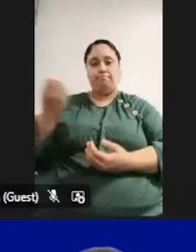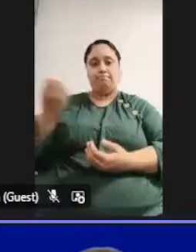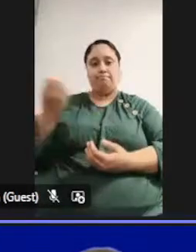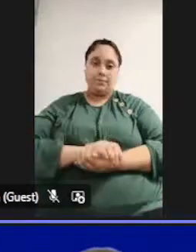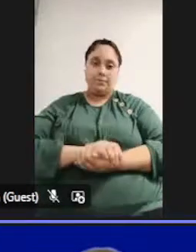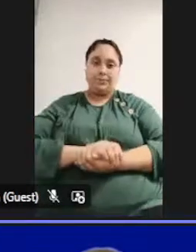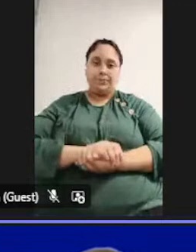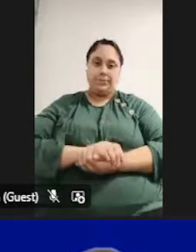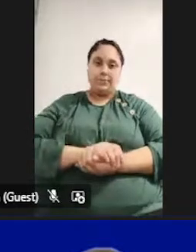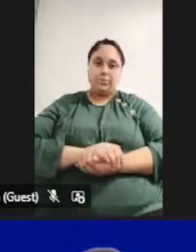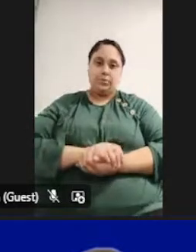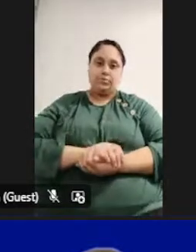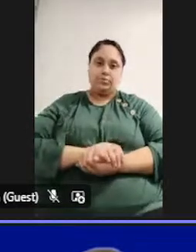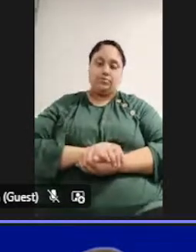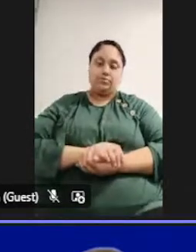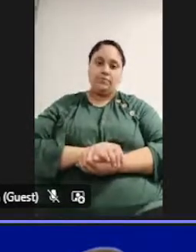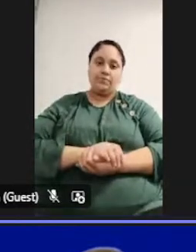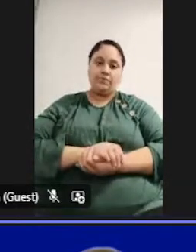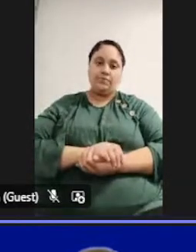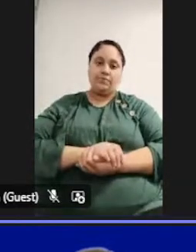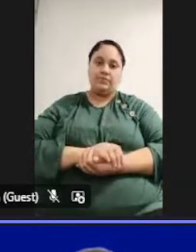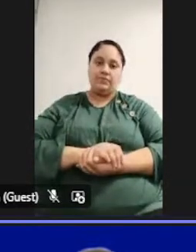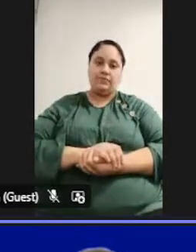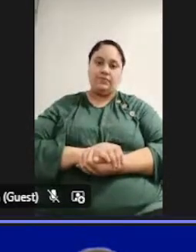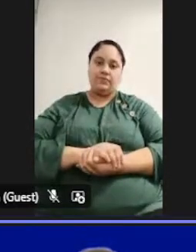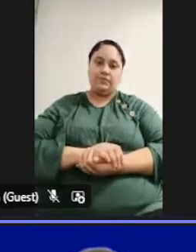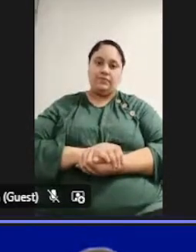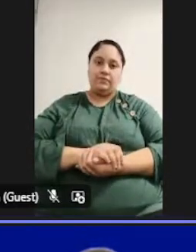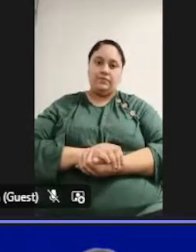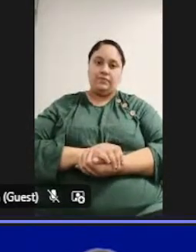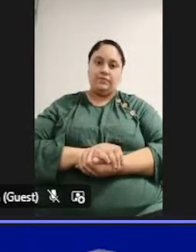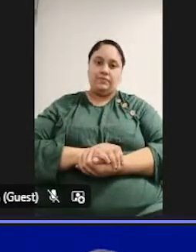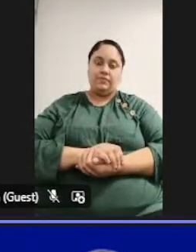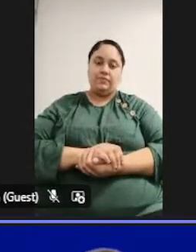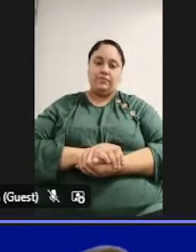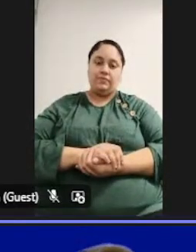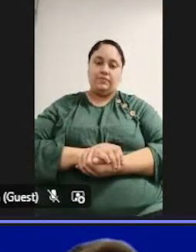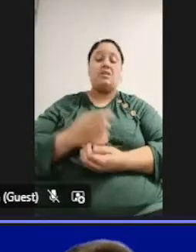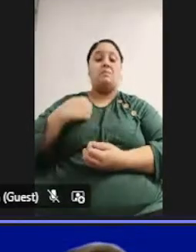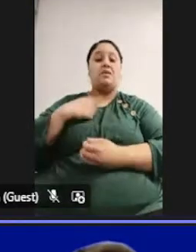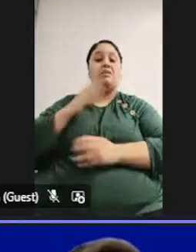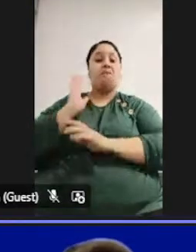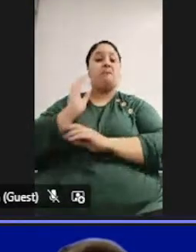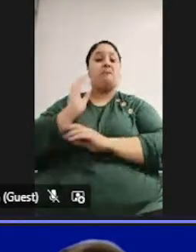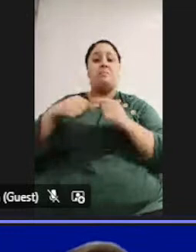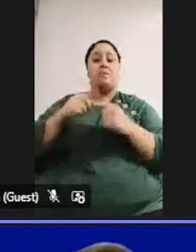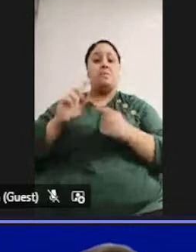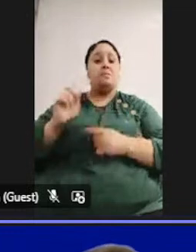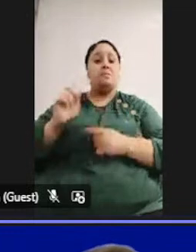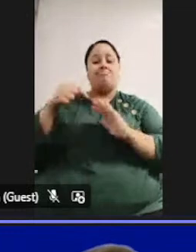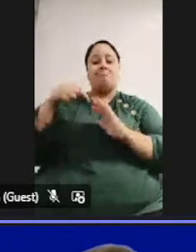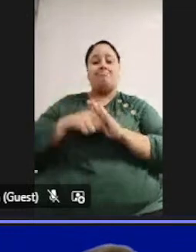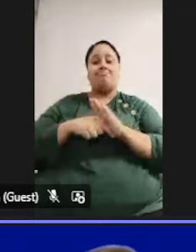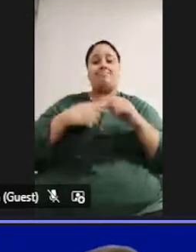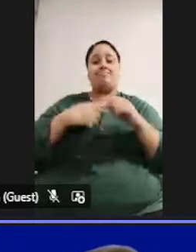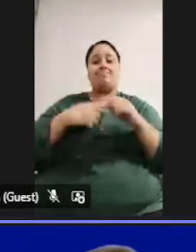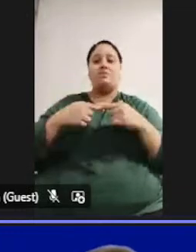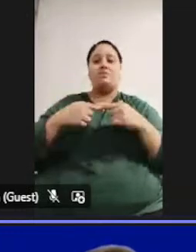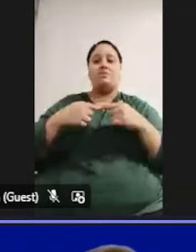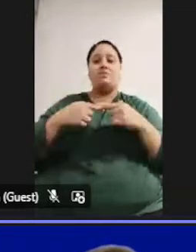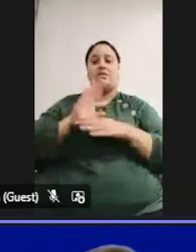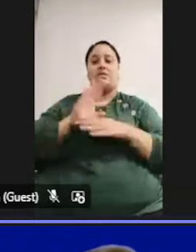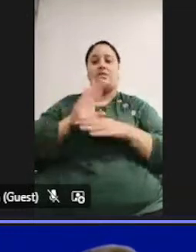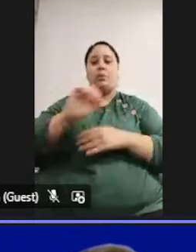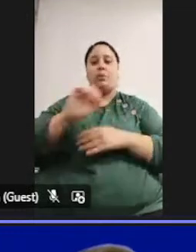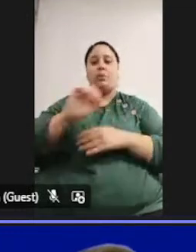Right. So I'm going to be speaking to a little bit more detail in terms of the Western Cape's Energy Resilience